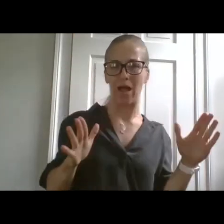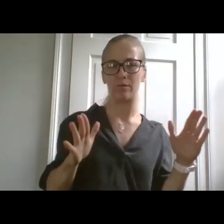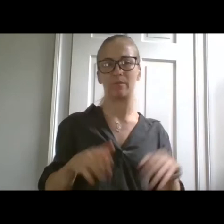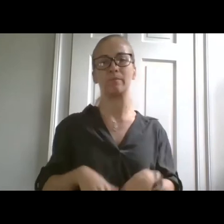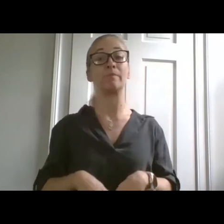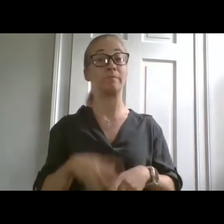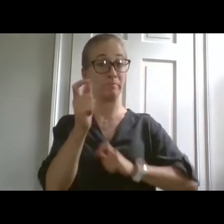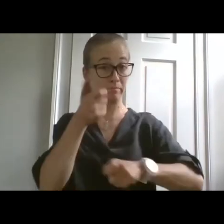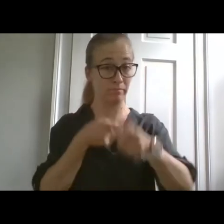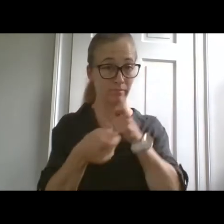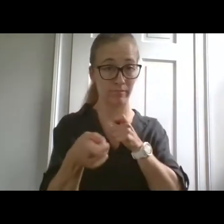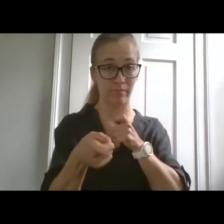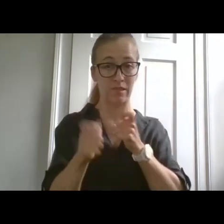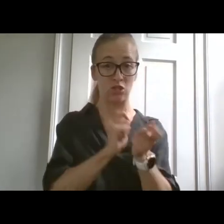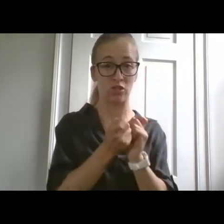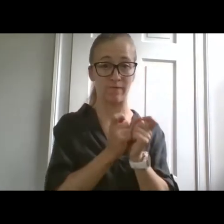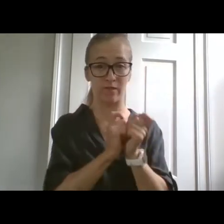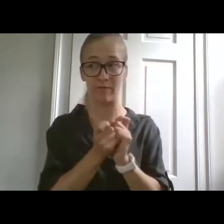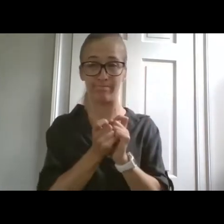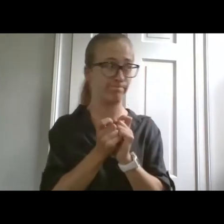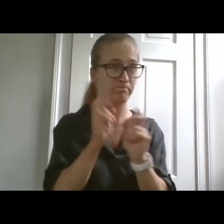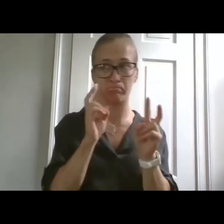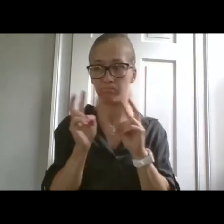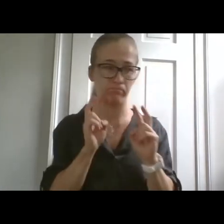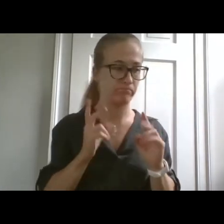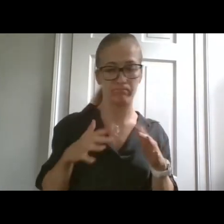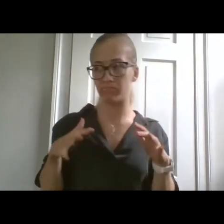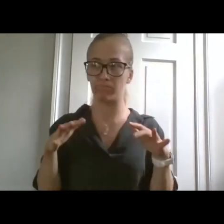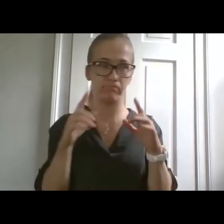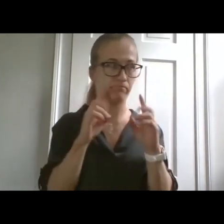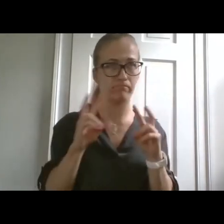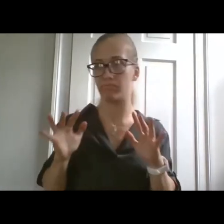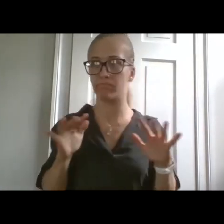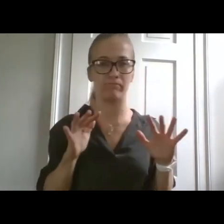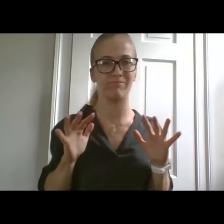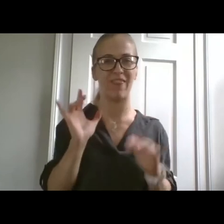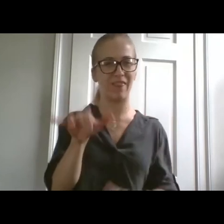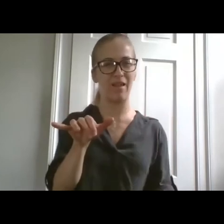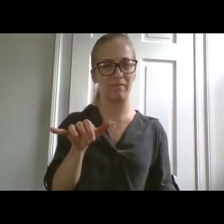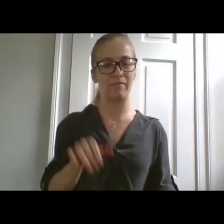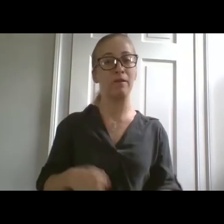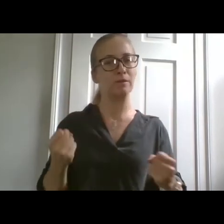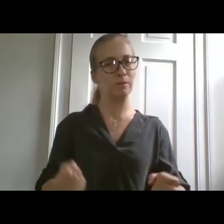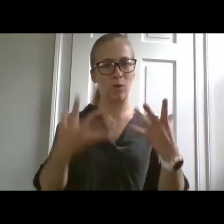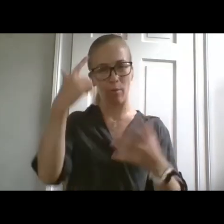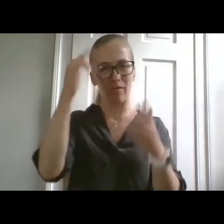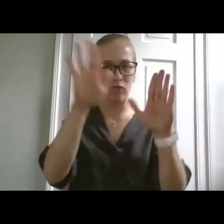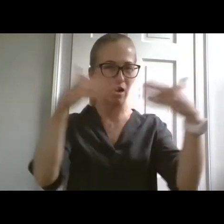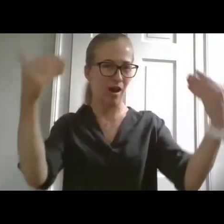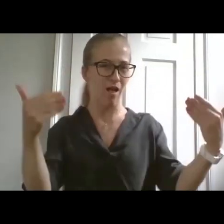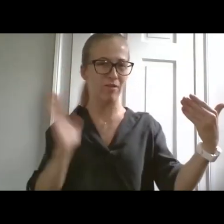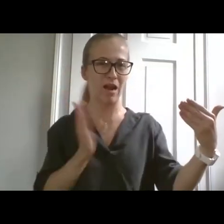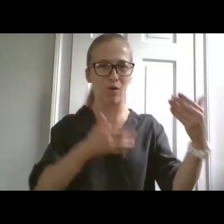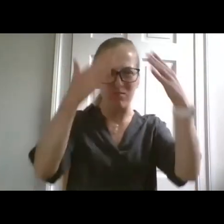Instead, we shift and jitter and cough and scratch our ankles. So much for heaven. Our foreheads